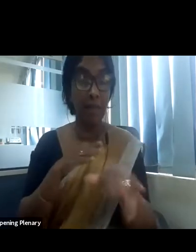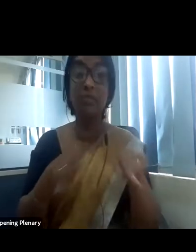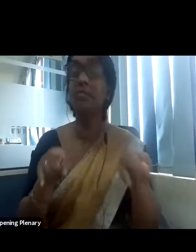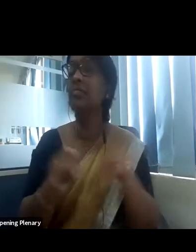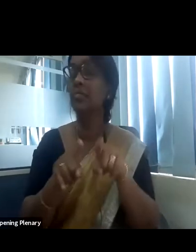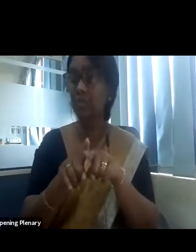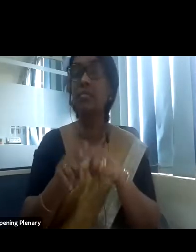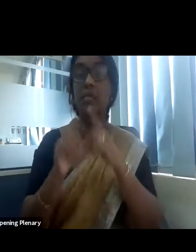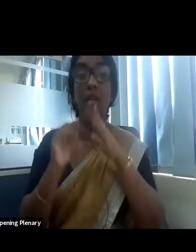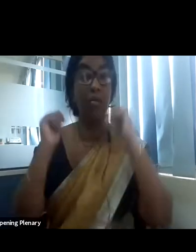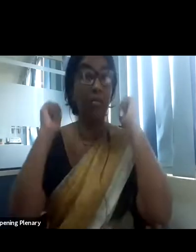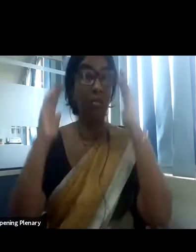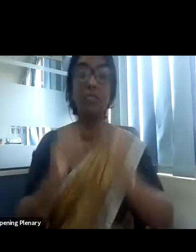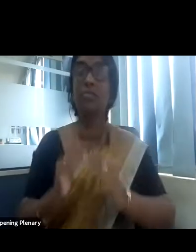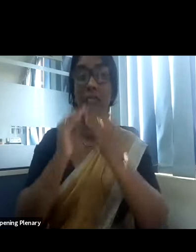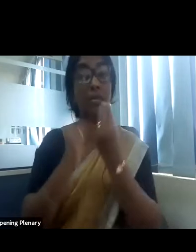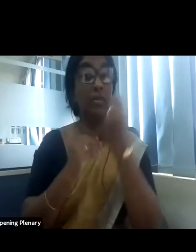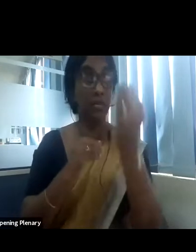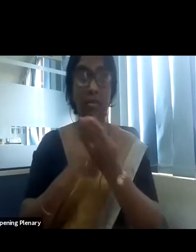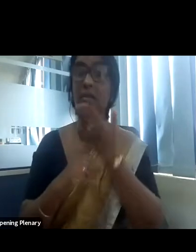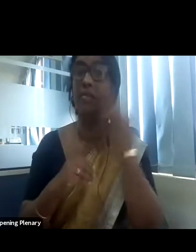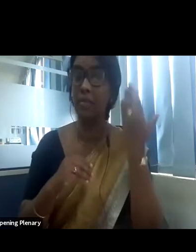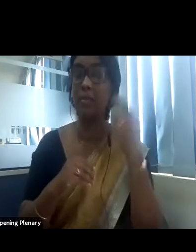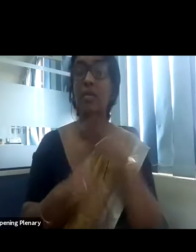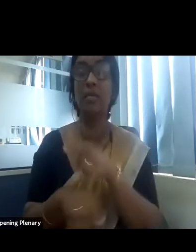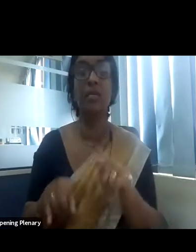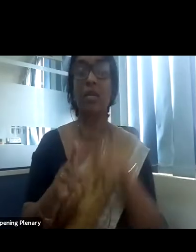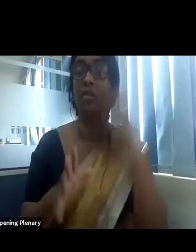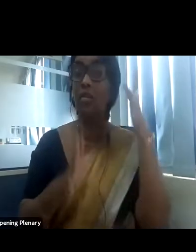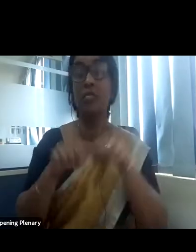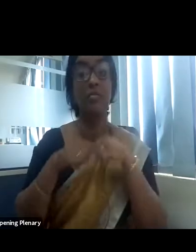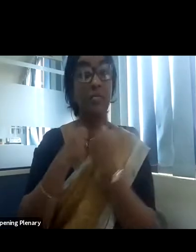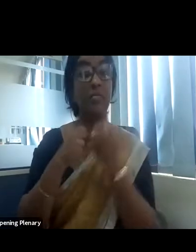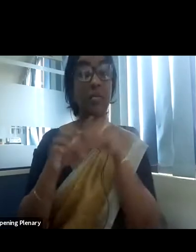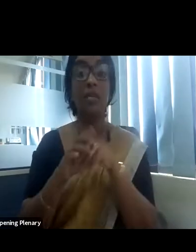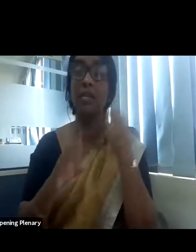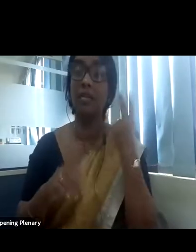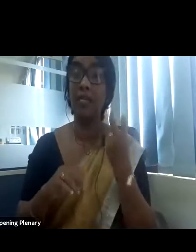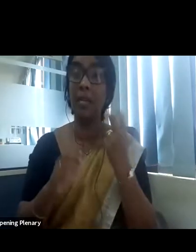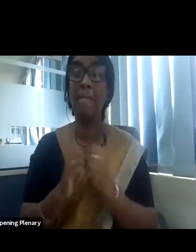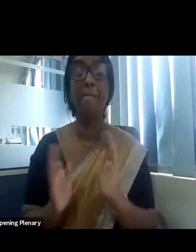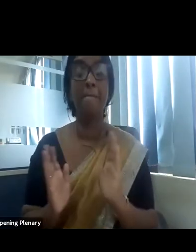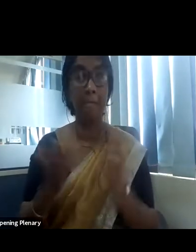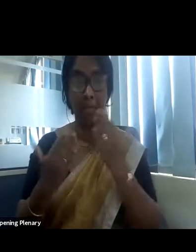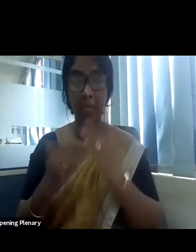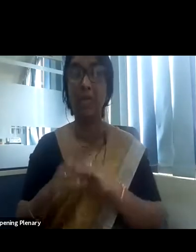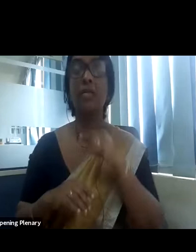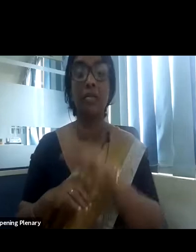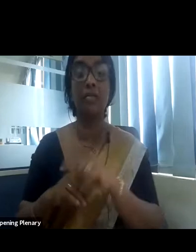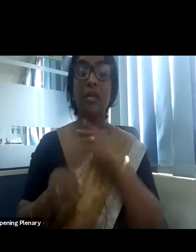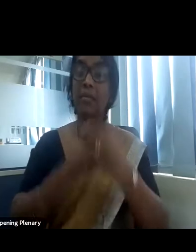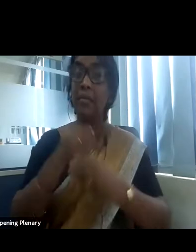since the creation of the UN Global Compact in 2000 on working with businesses to apply